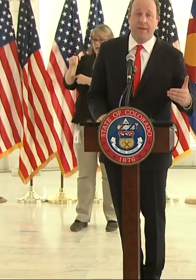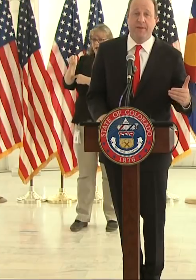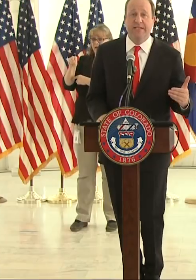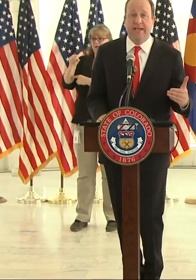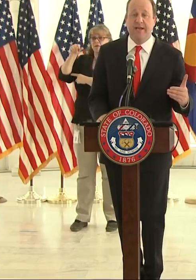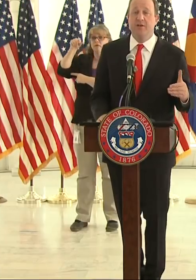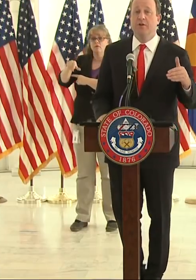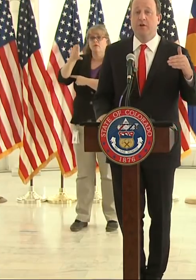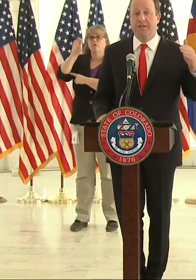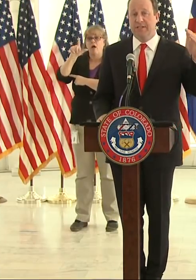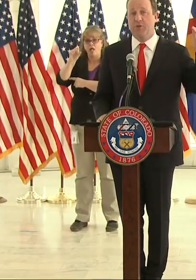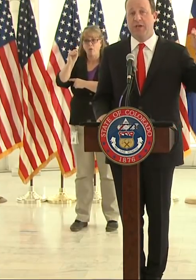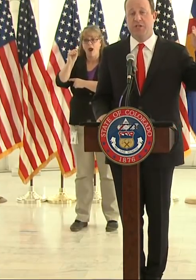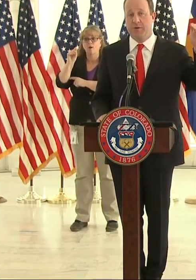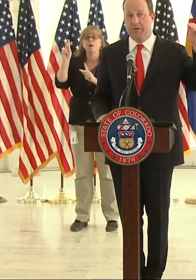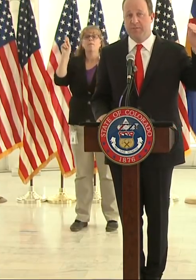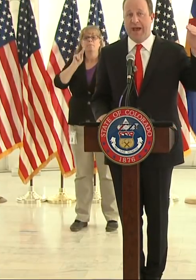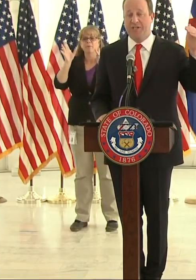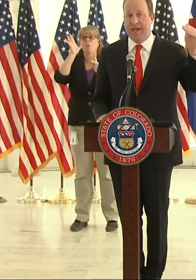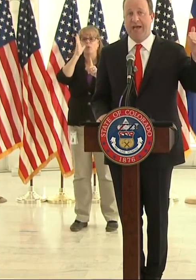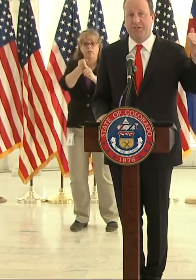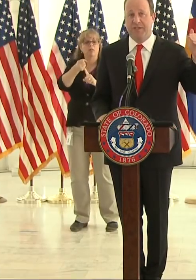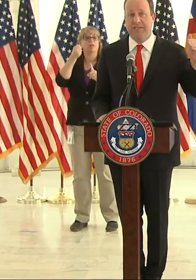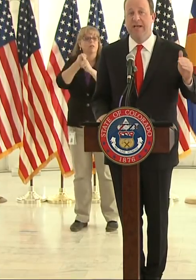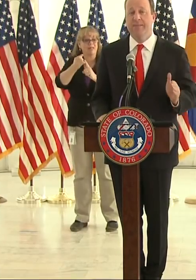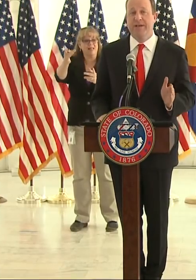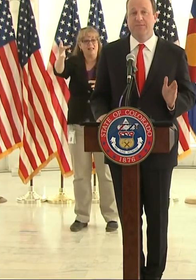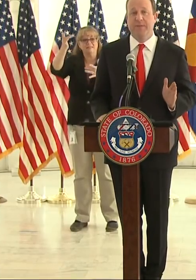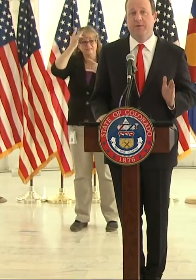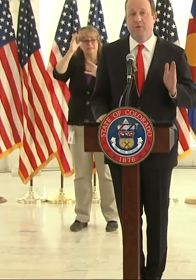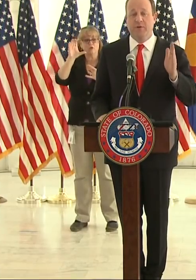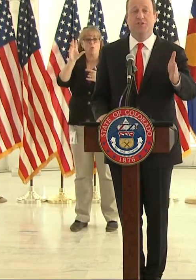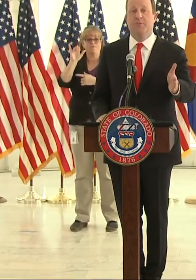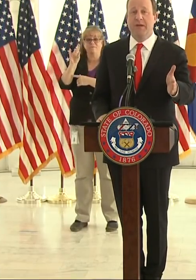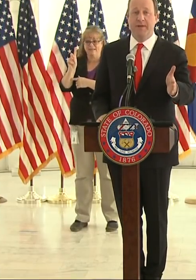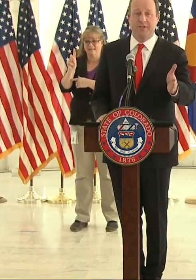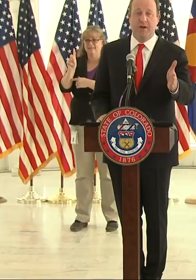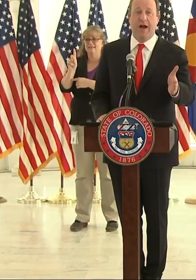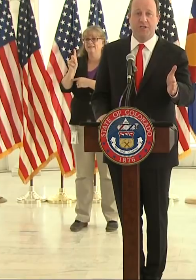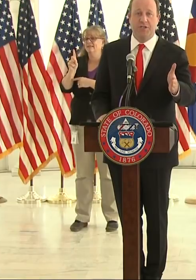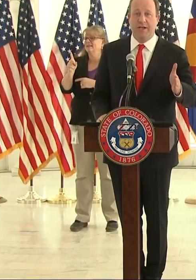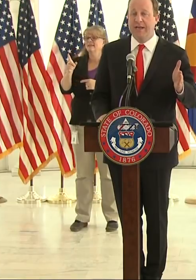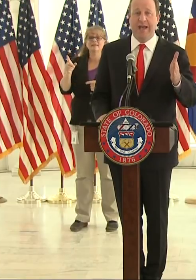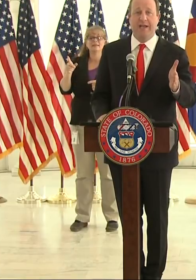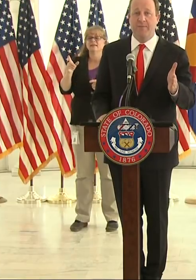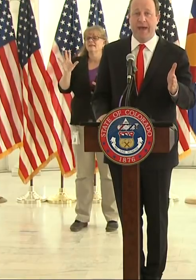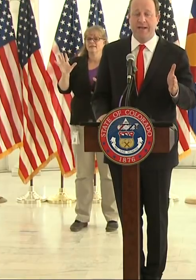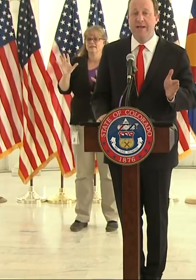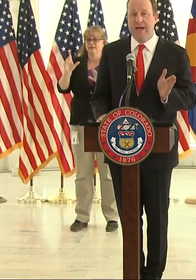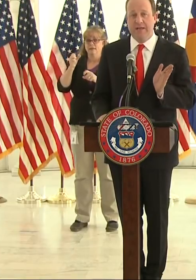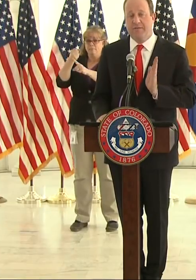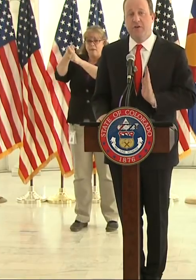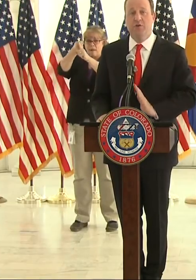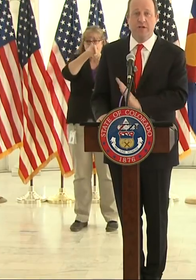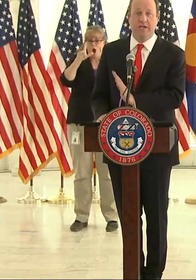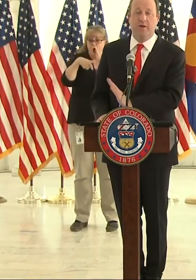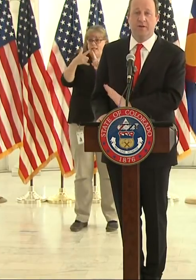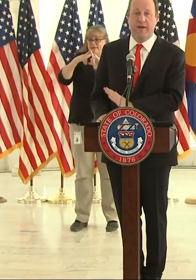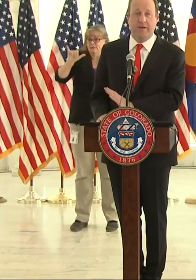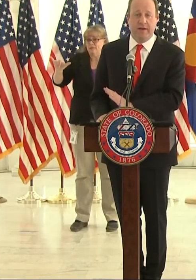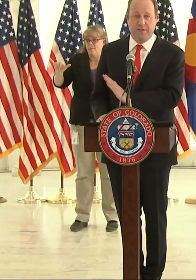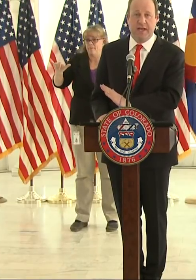to prevent, because then you go to the situation where there's mass casualties because people who should be administered oxygen can't get a bed, and the few